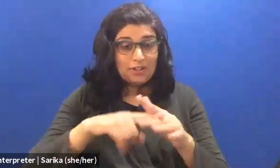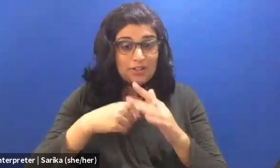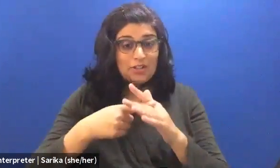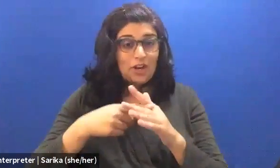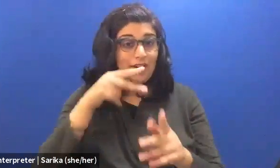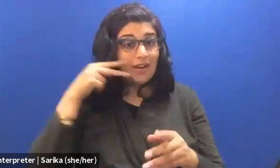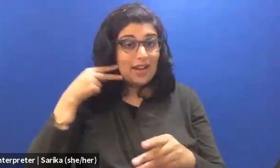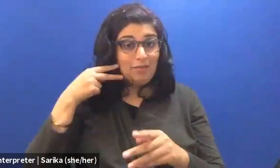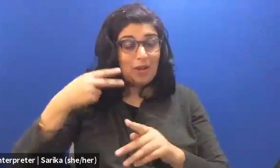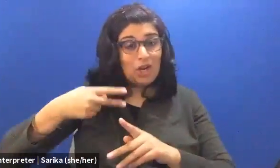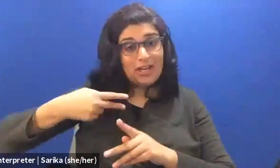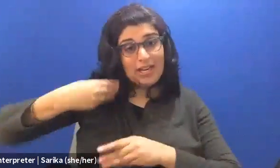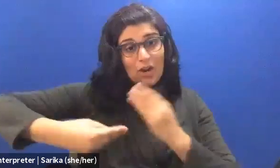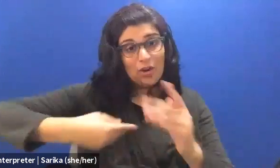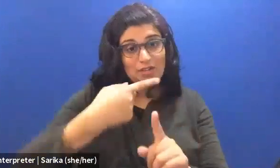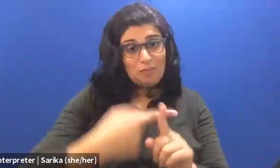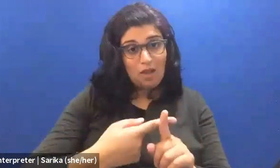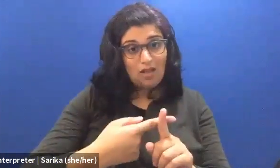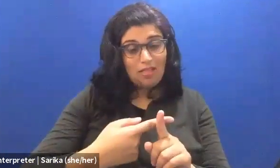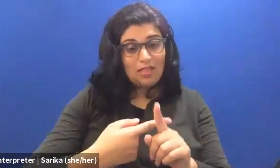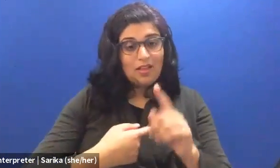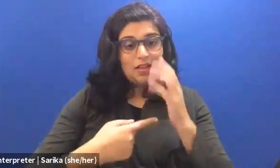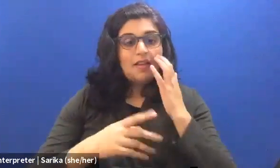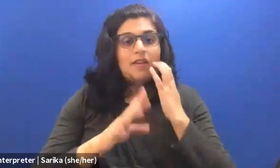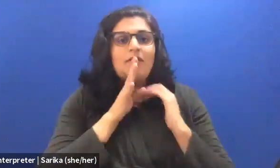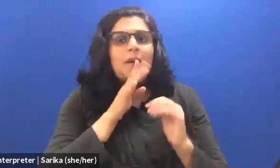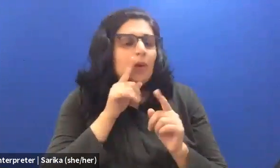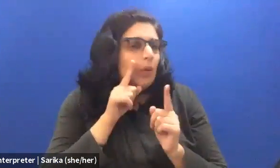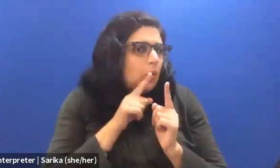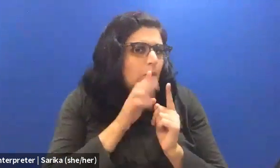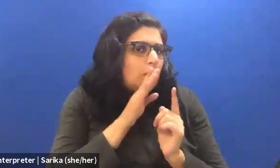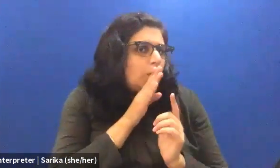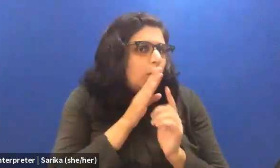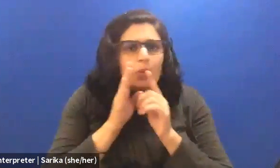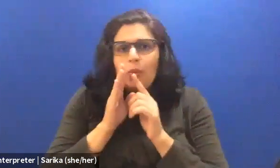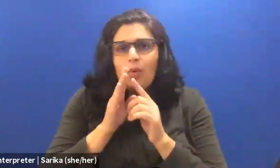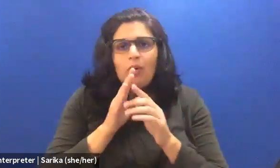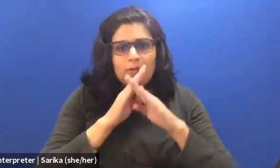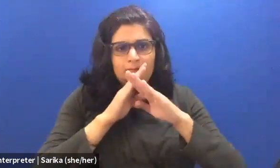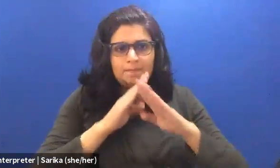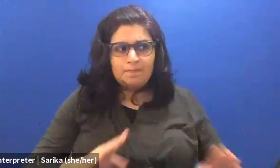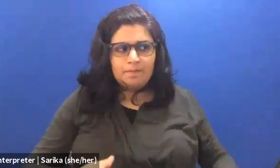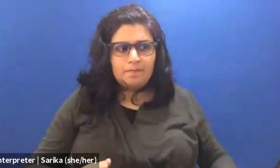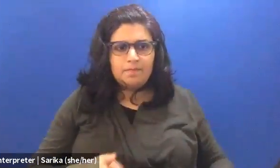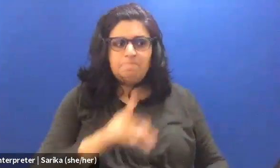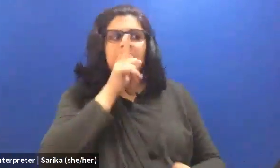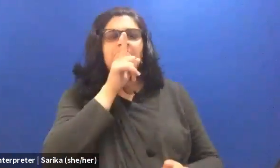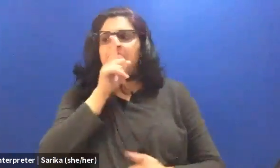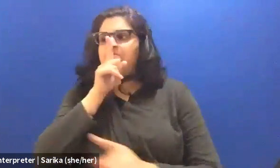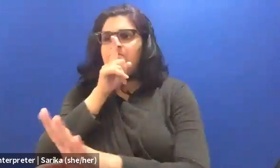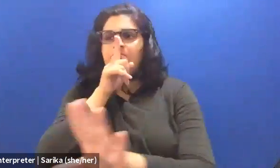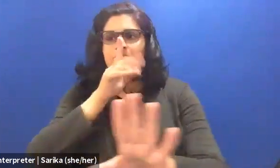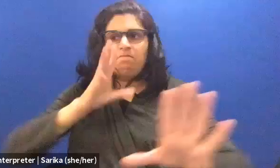Heritage Month. And, like when we're talking about like the whispers or like the silencing, like the being quiet, take